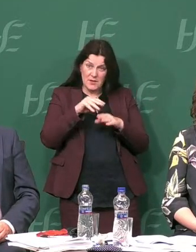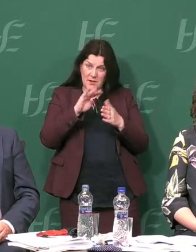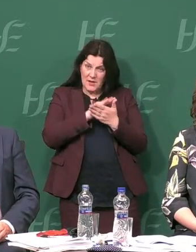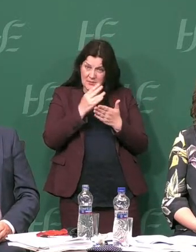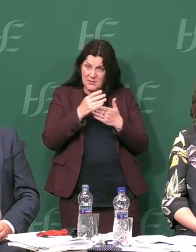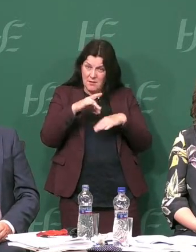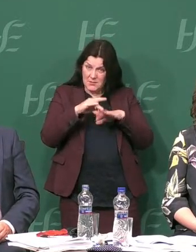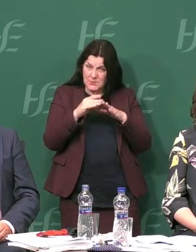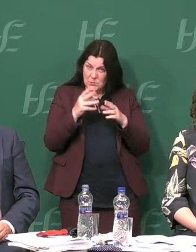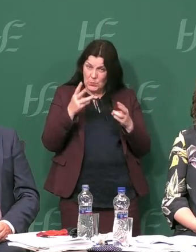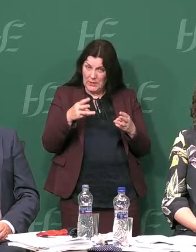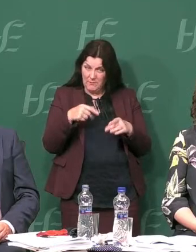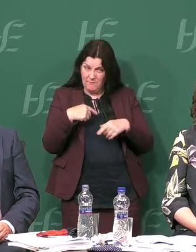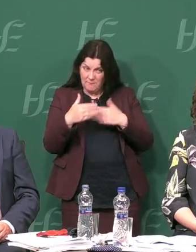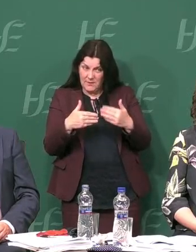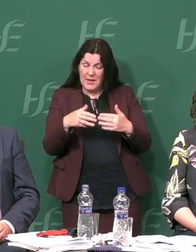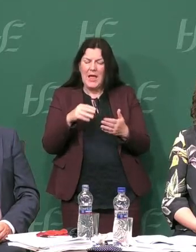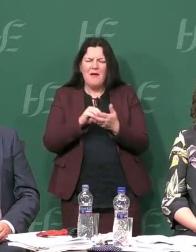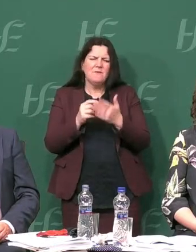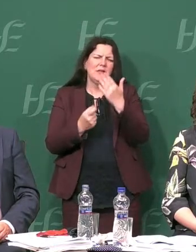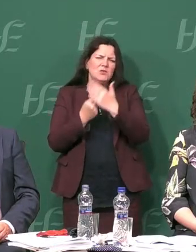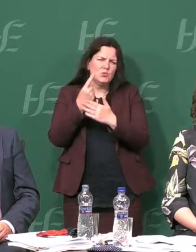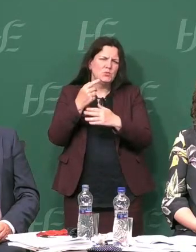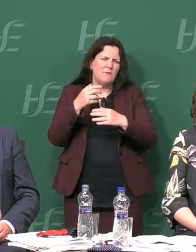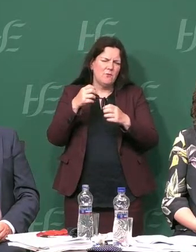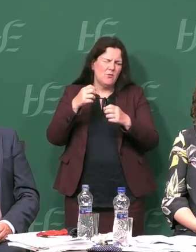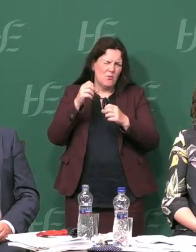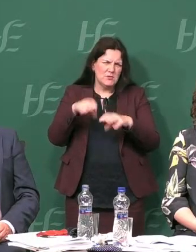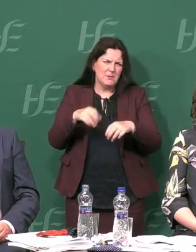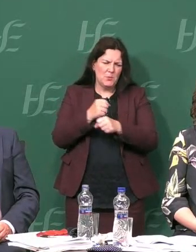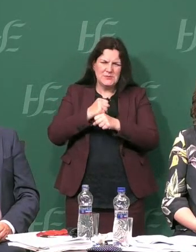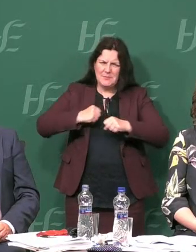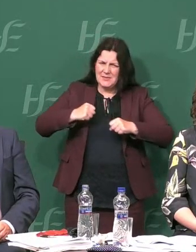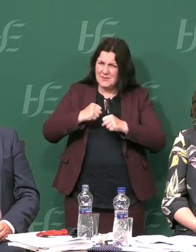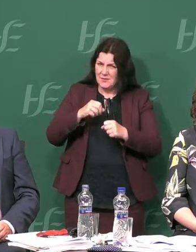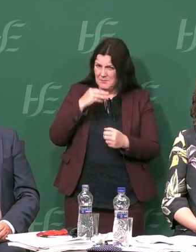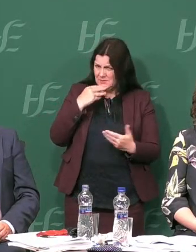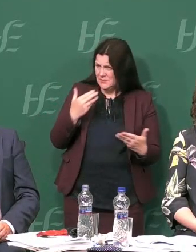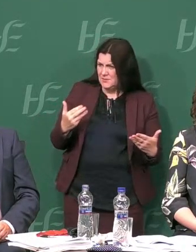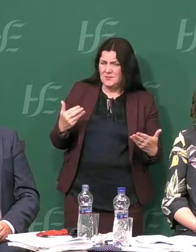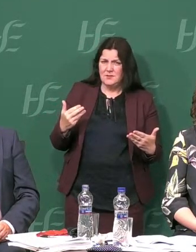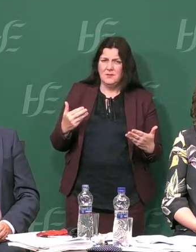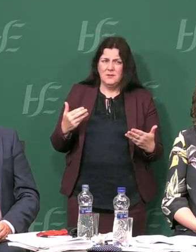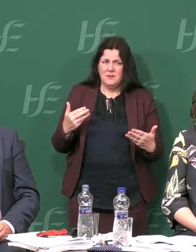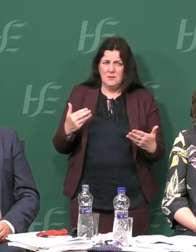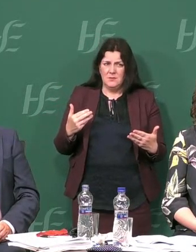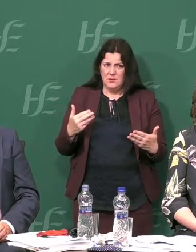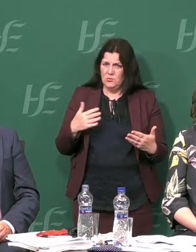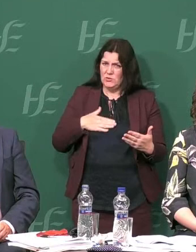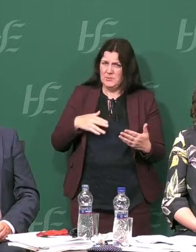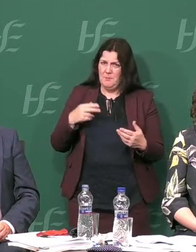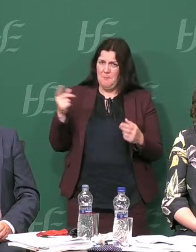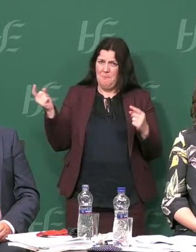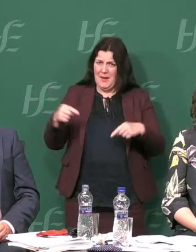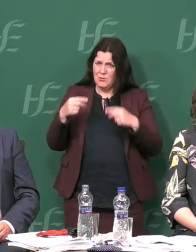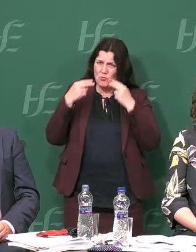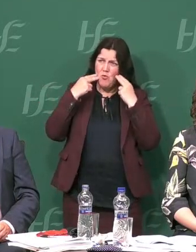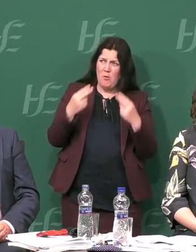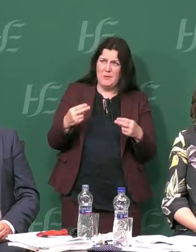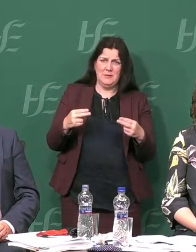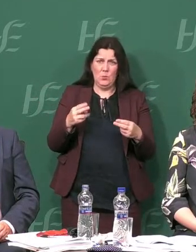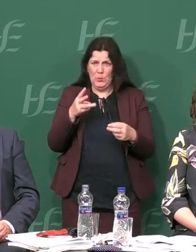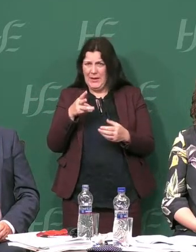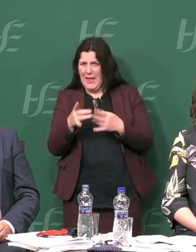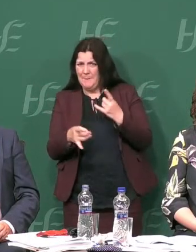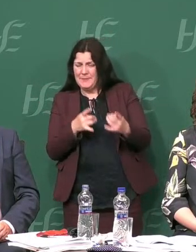by the weekend, and there's issues, of course, around infrastructure. But are we never going to get to a place where it'll just be normal for partners to be with